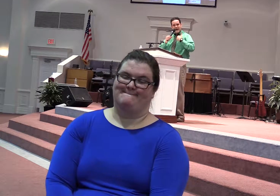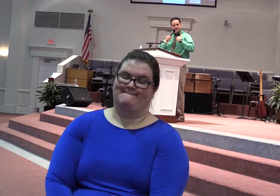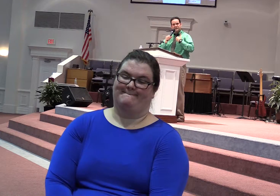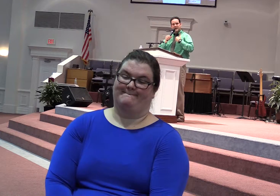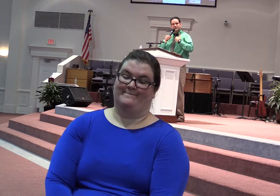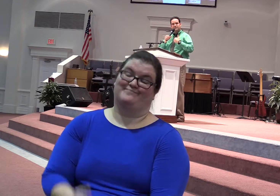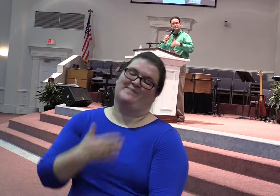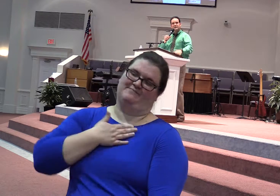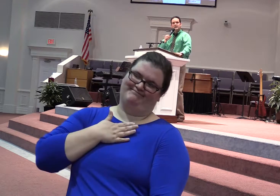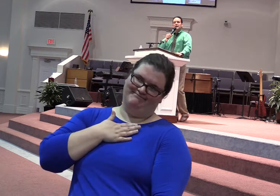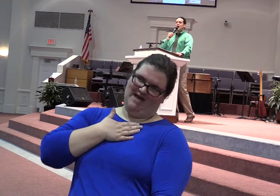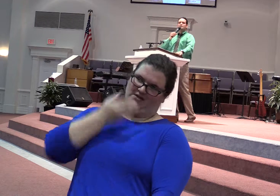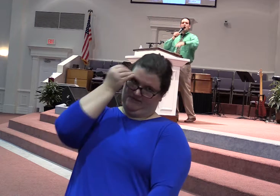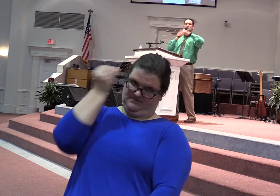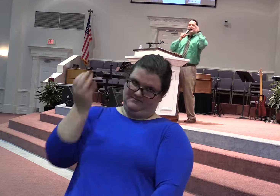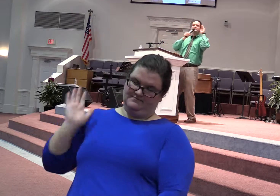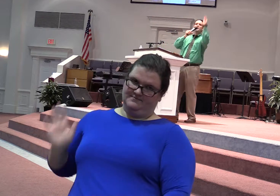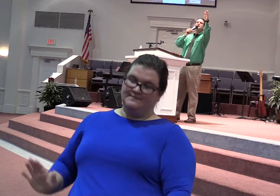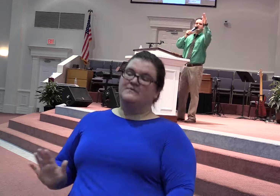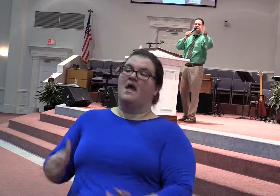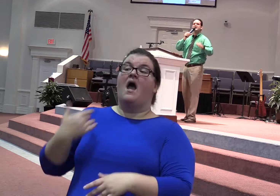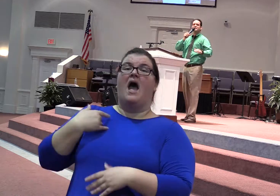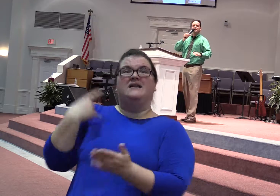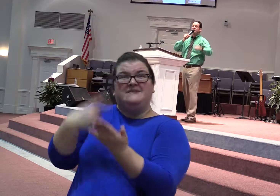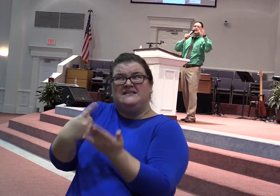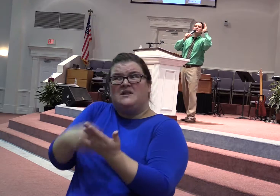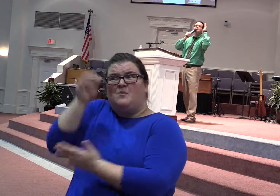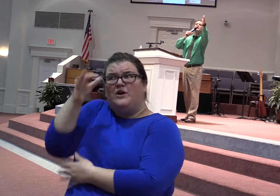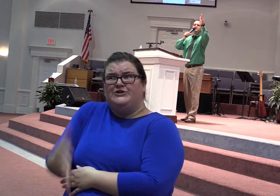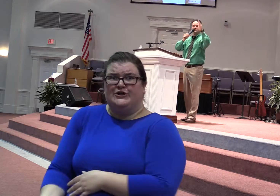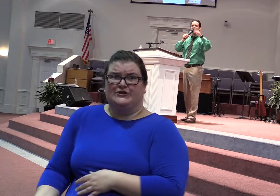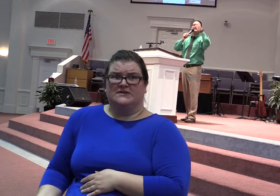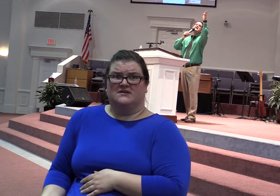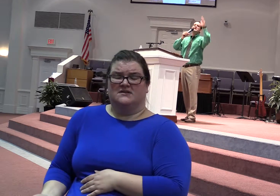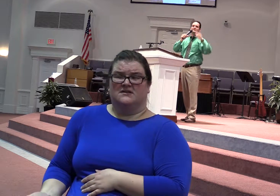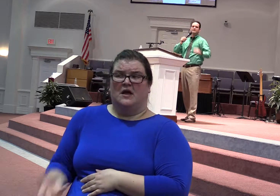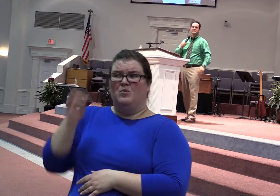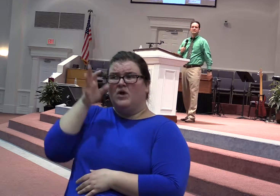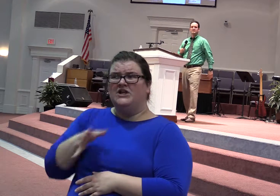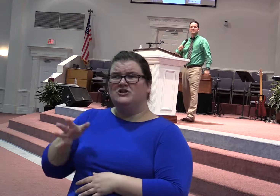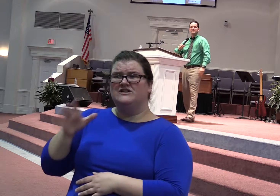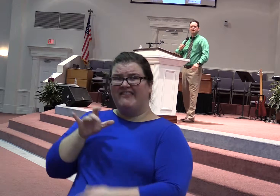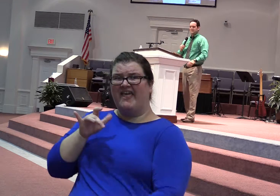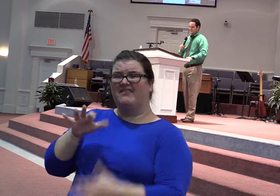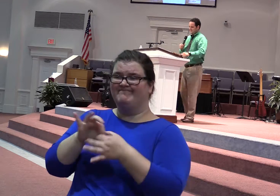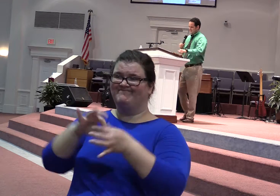To my estimation. And I'm talking about preachers, even preachers that leave.